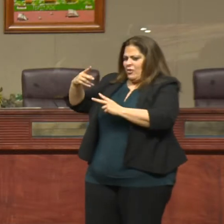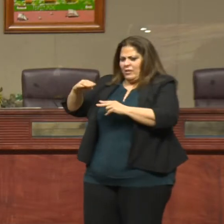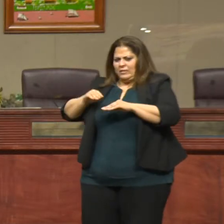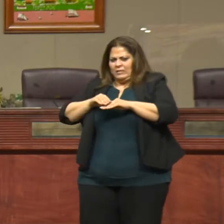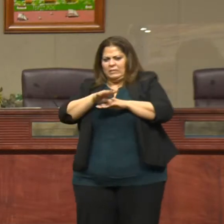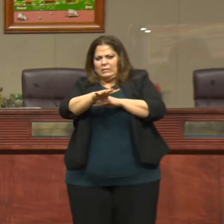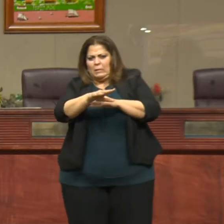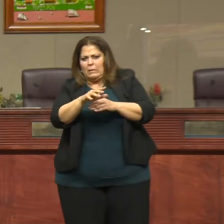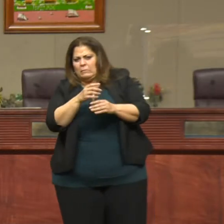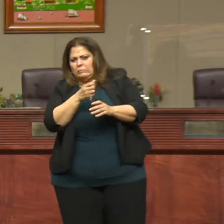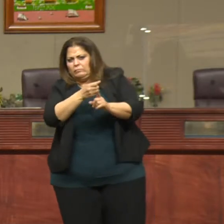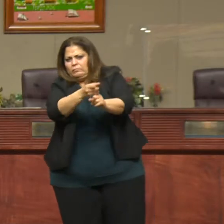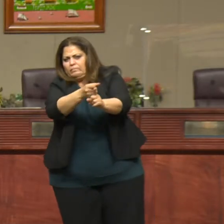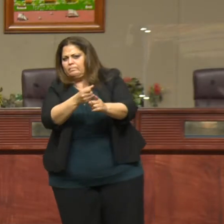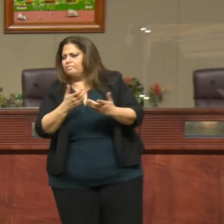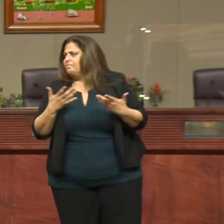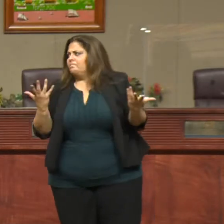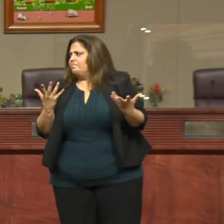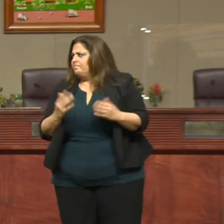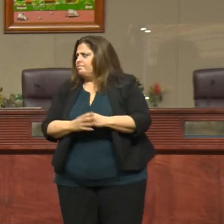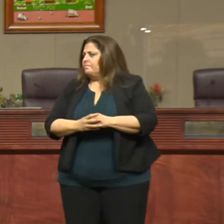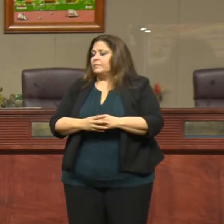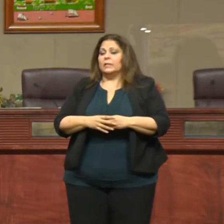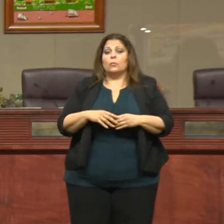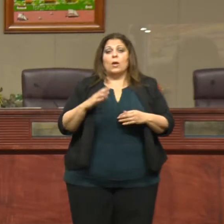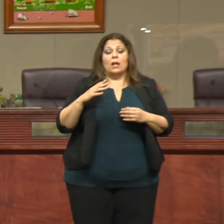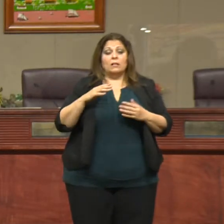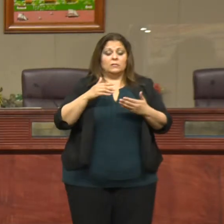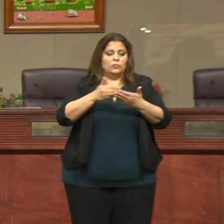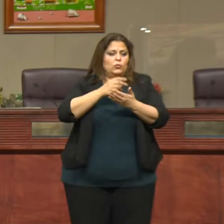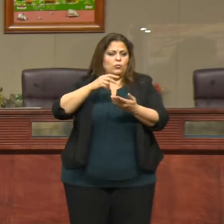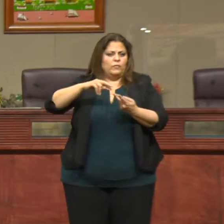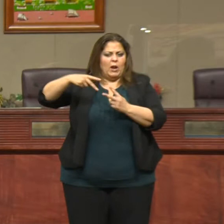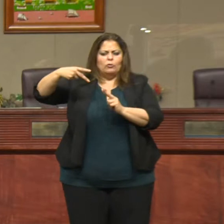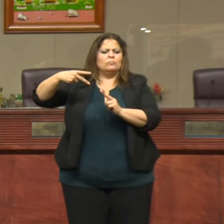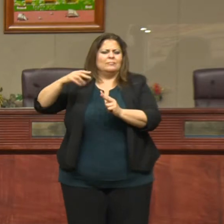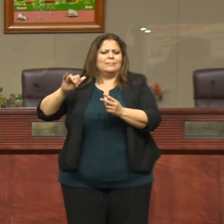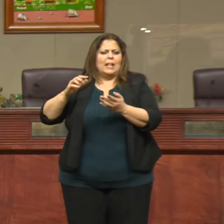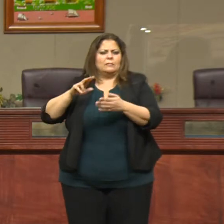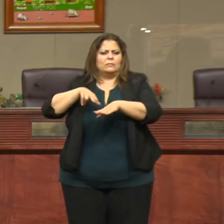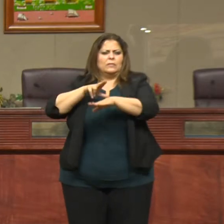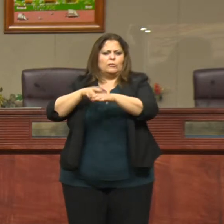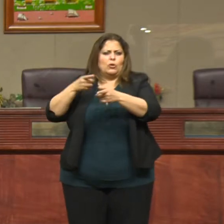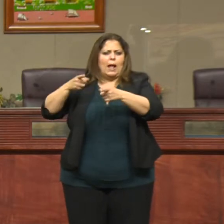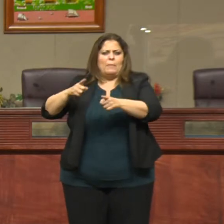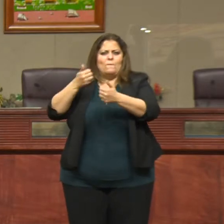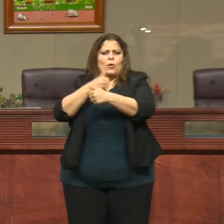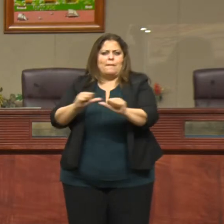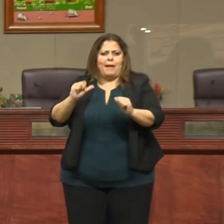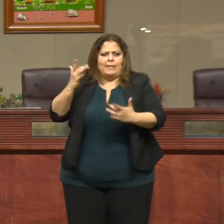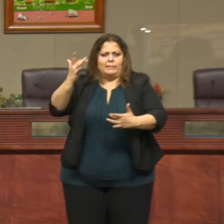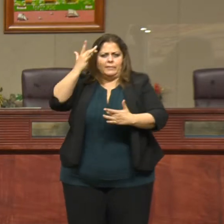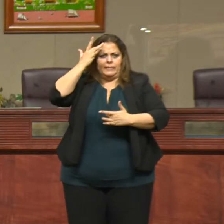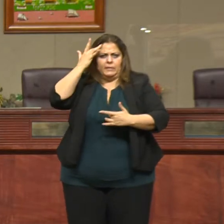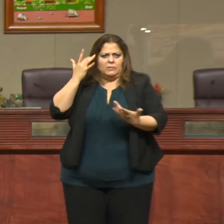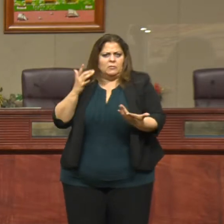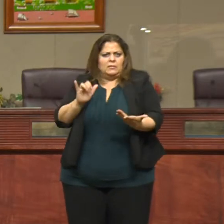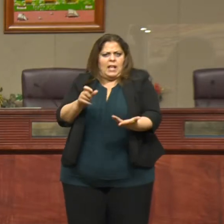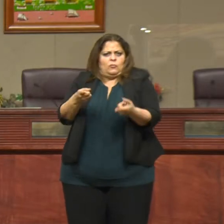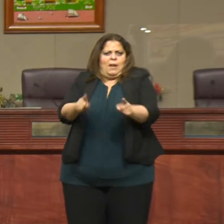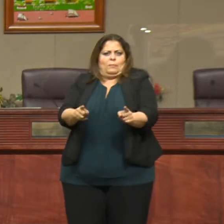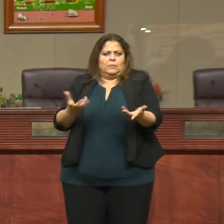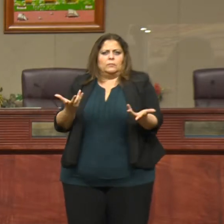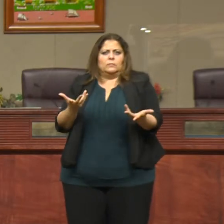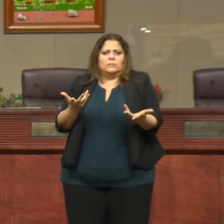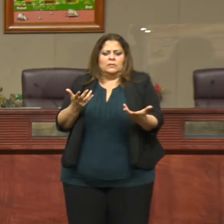Right. So we've talked about the variants happen. So we know just in the general course of viral replication, there will be